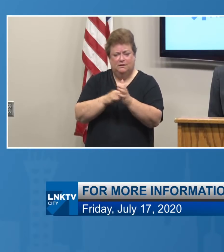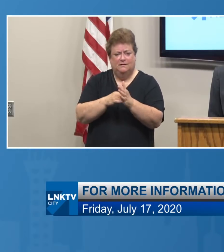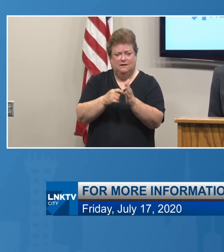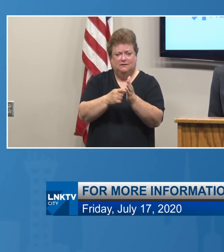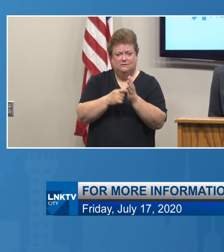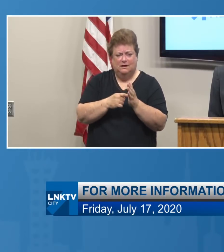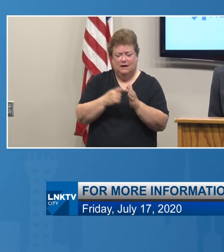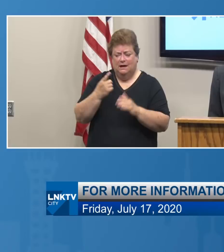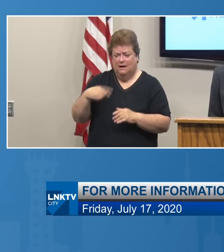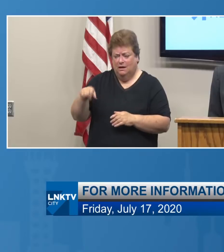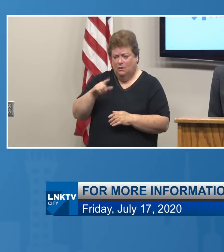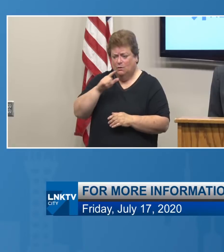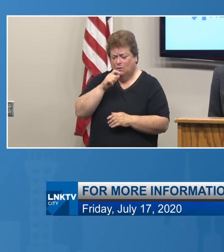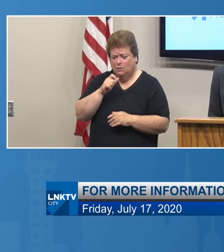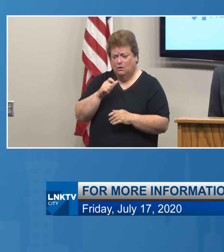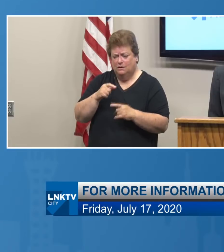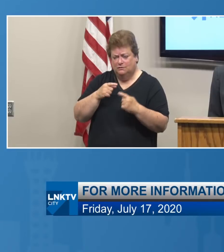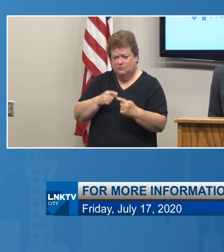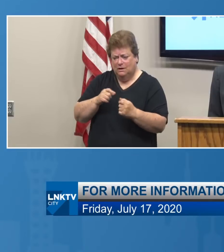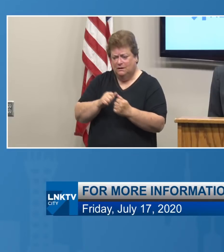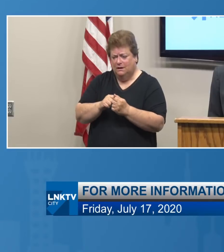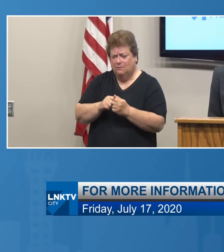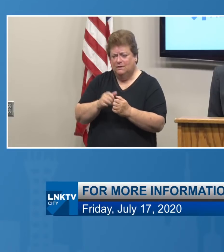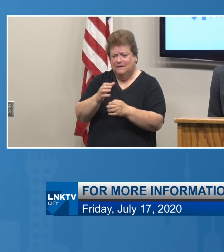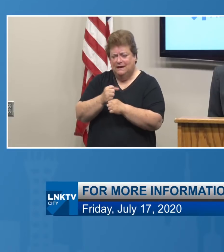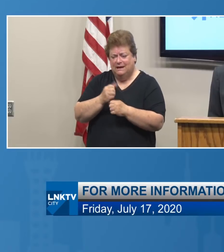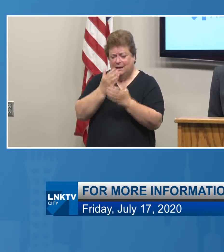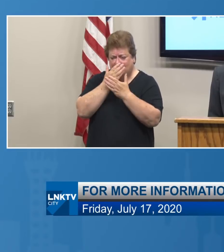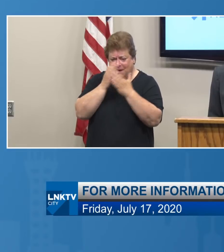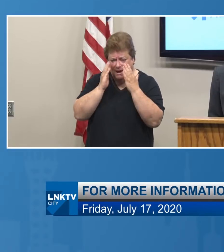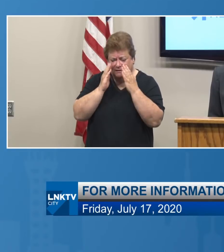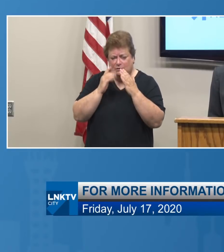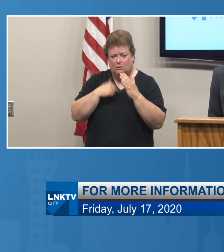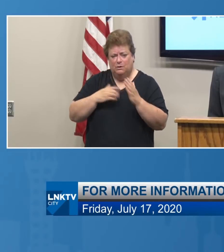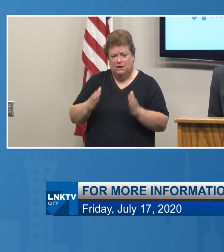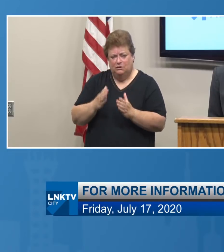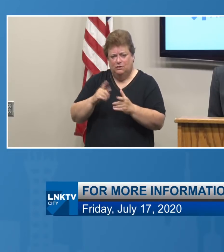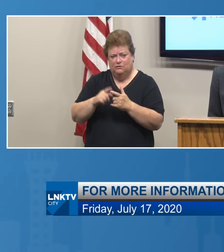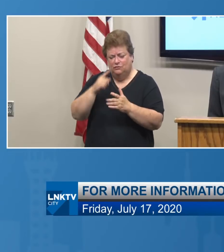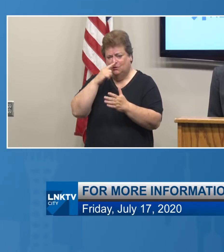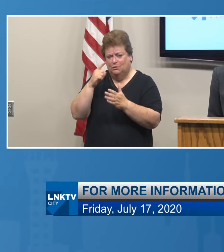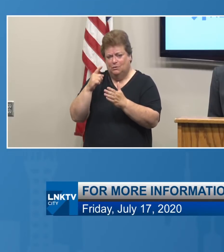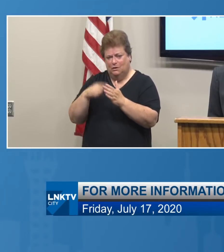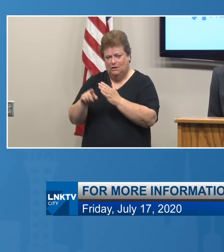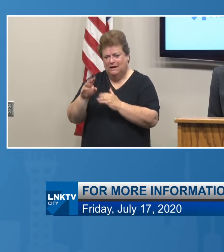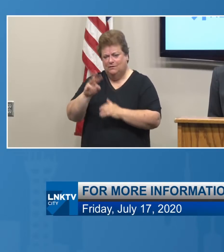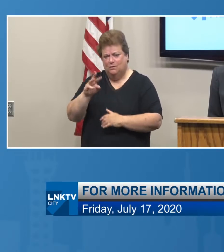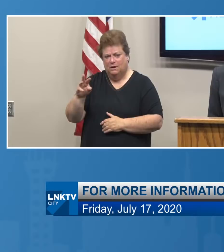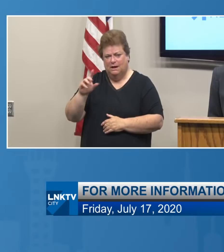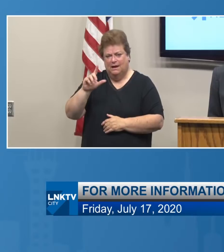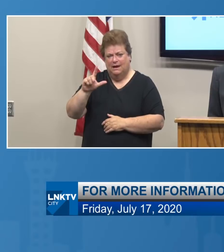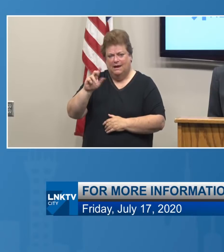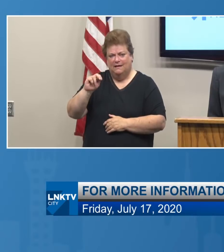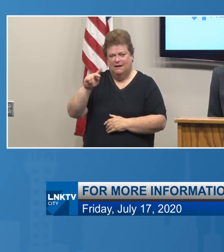still struggling to gain access to PPE like masks, we encourage you to check out the website